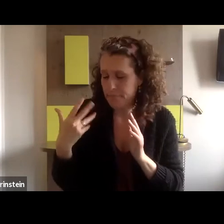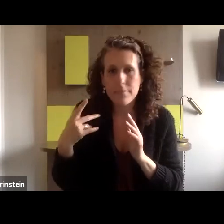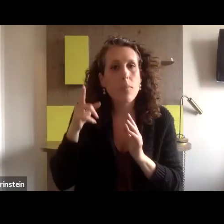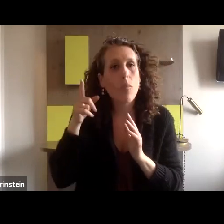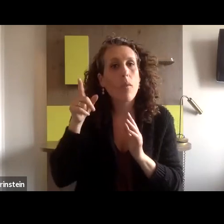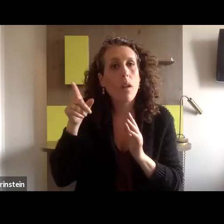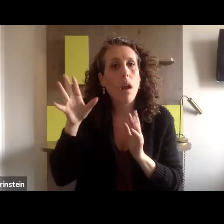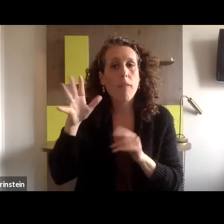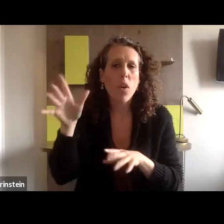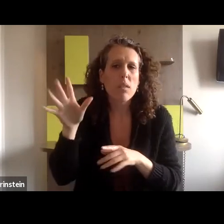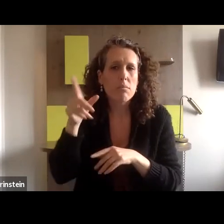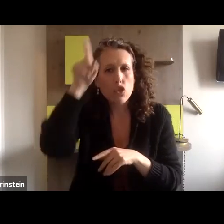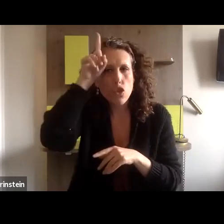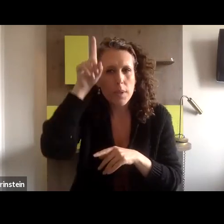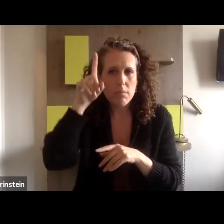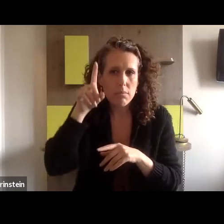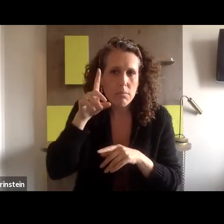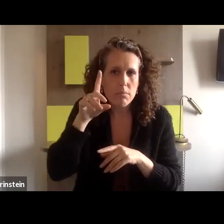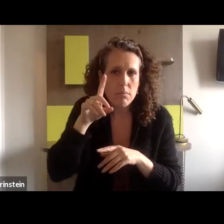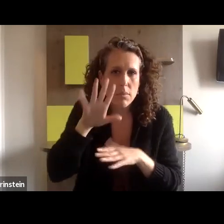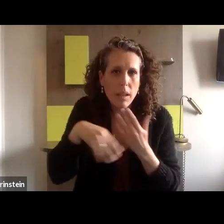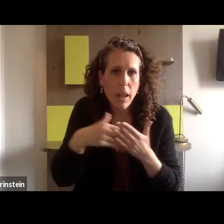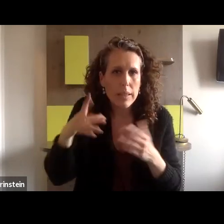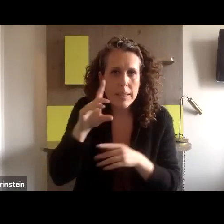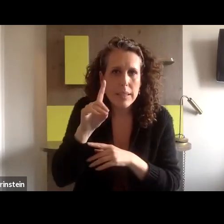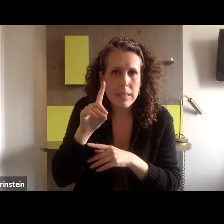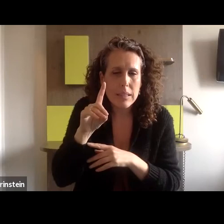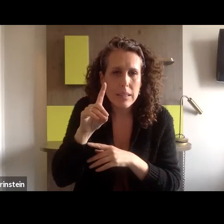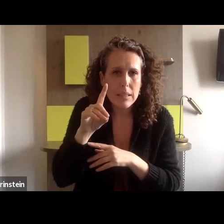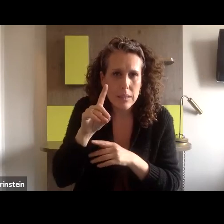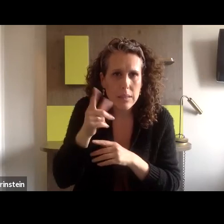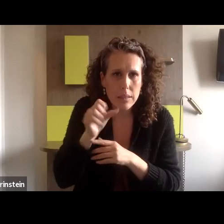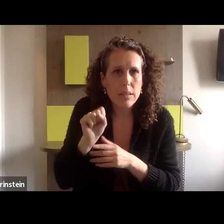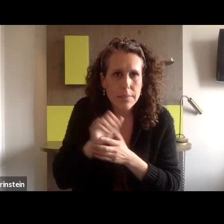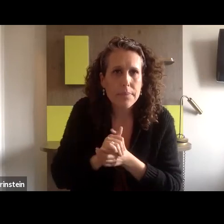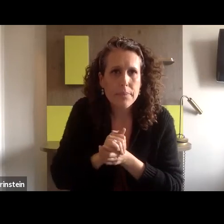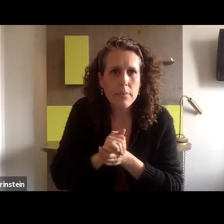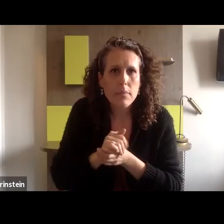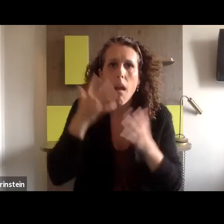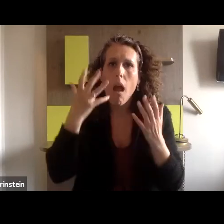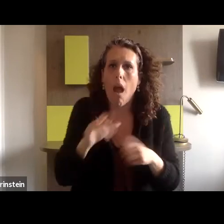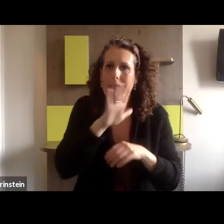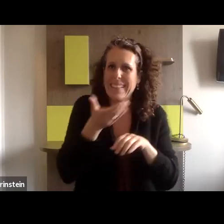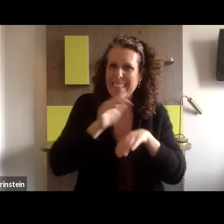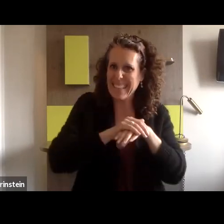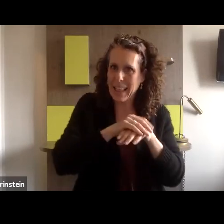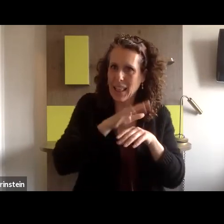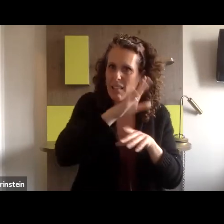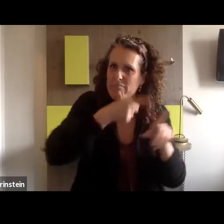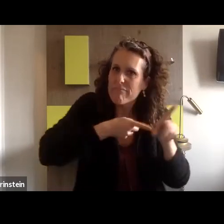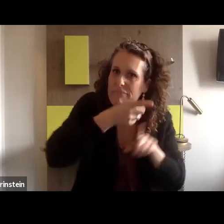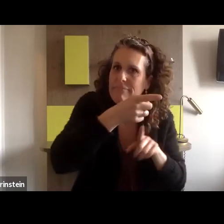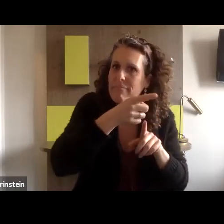for German Sign Language. So there was a receptive skills test testing development